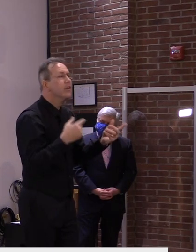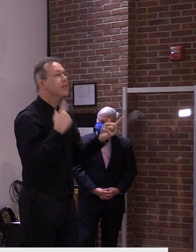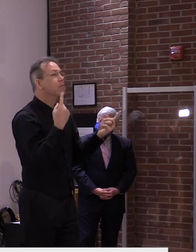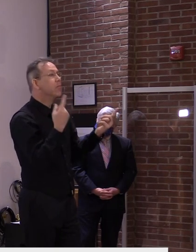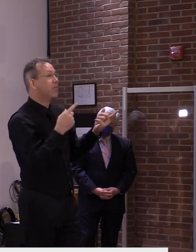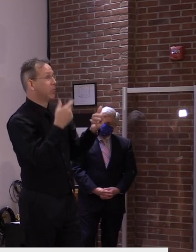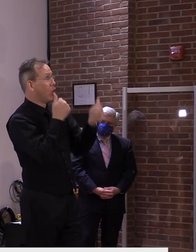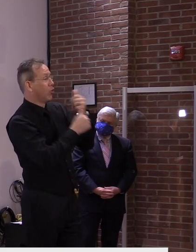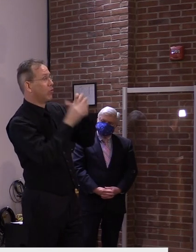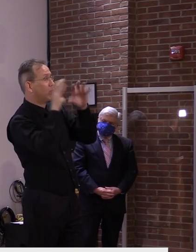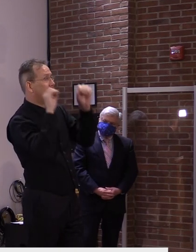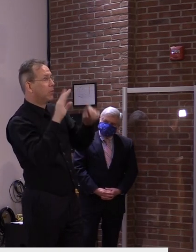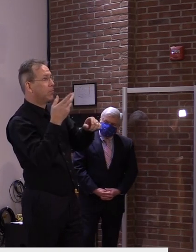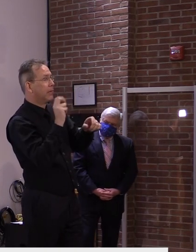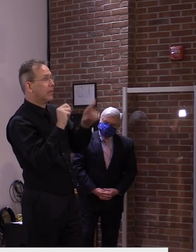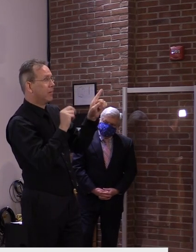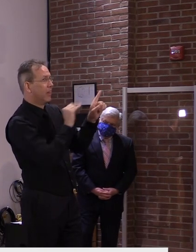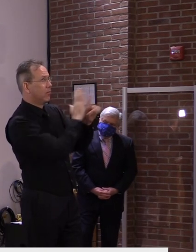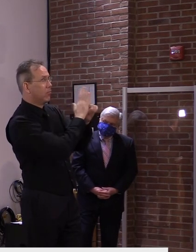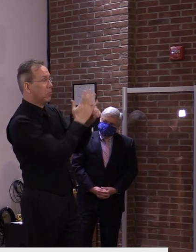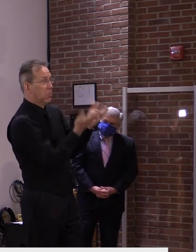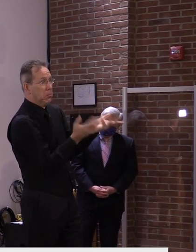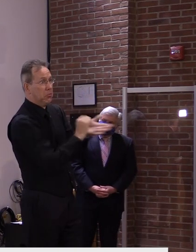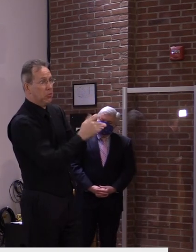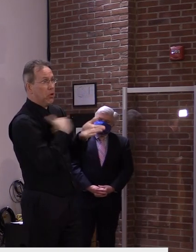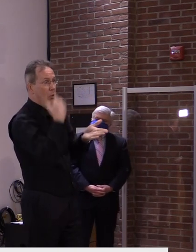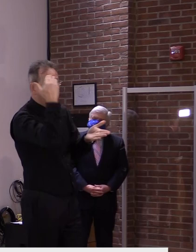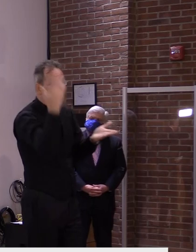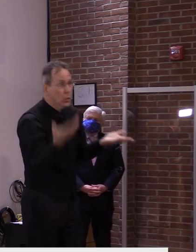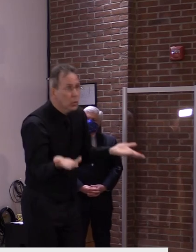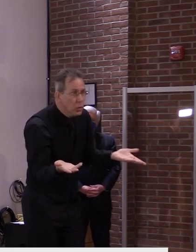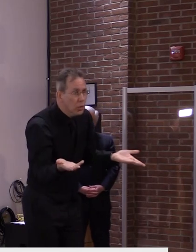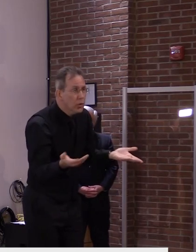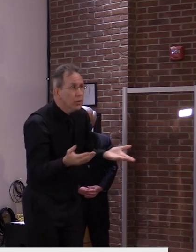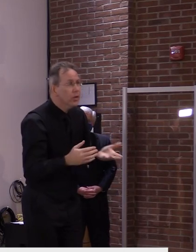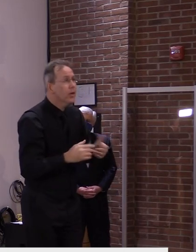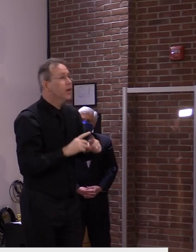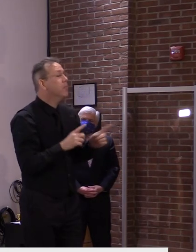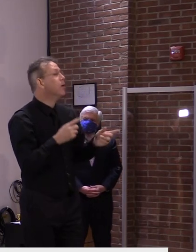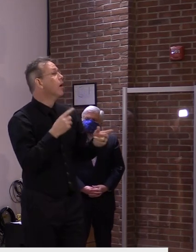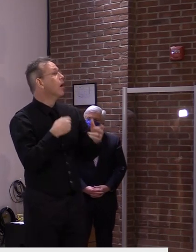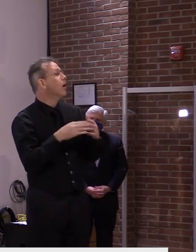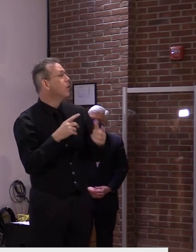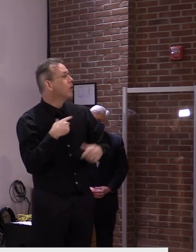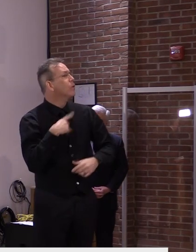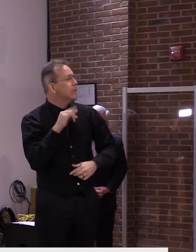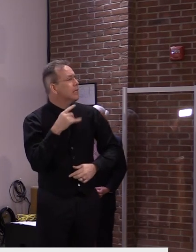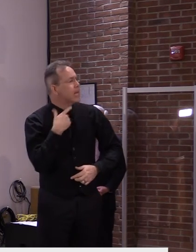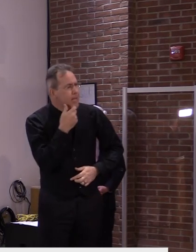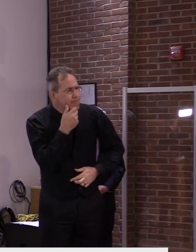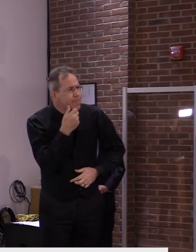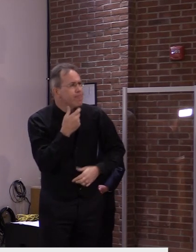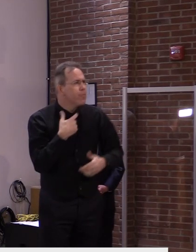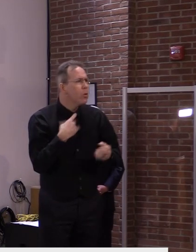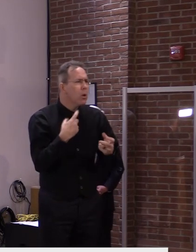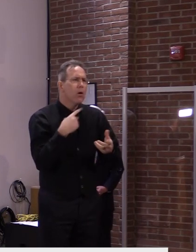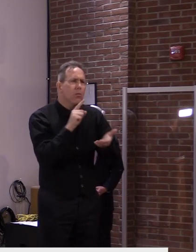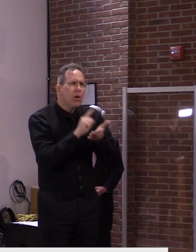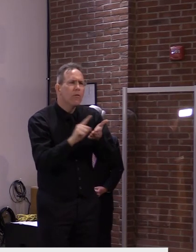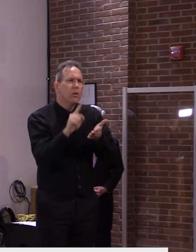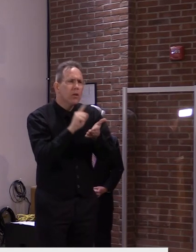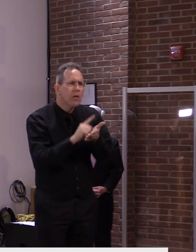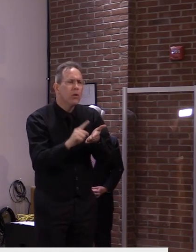do enjoy having the conversations on a weekly basis, which we had regularly with the former administration as